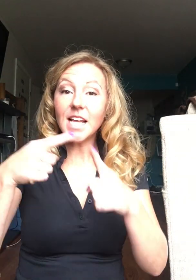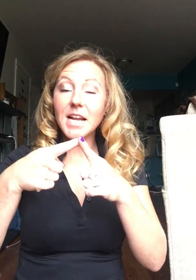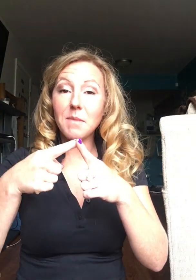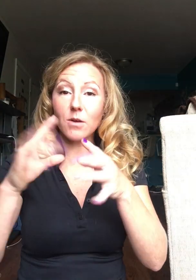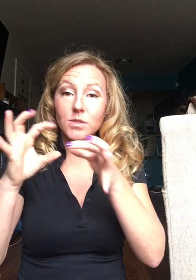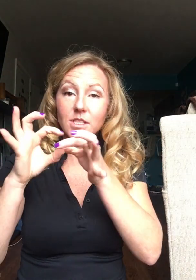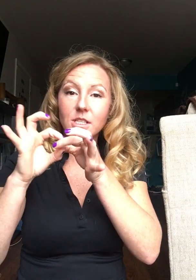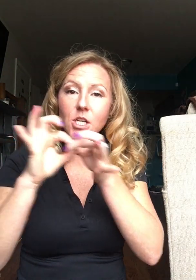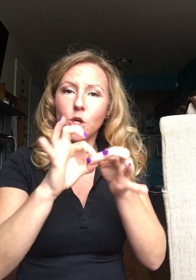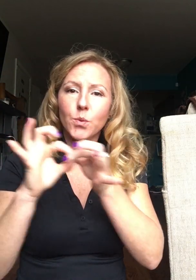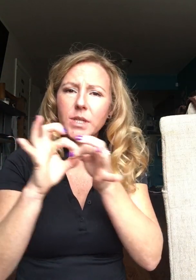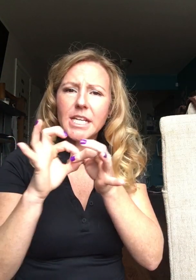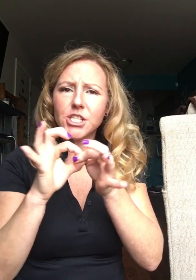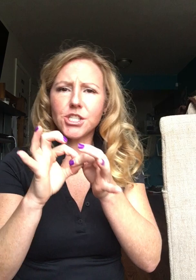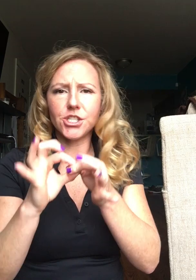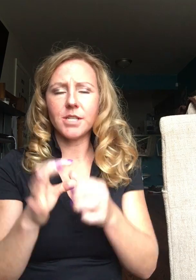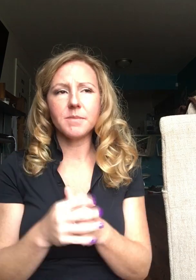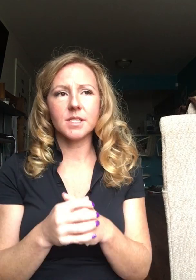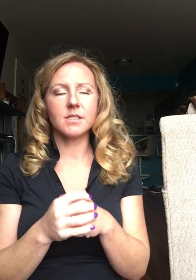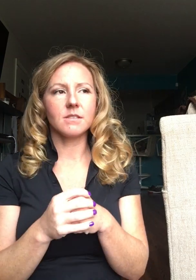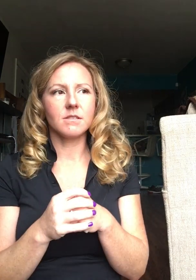and about relationships